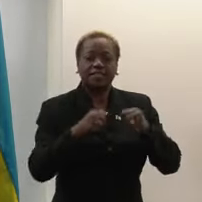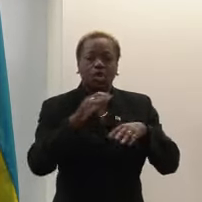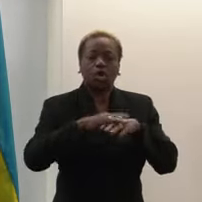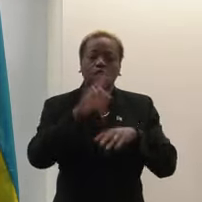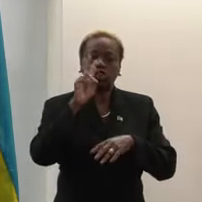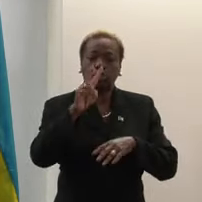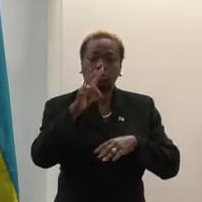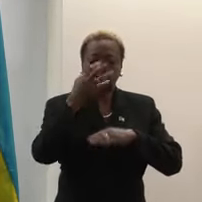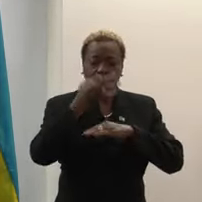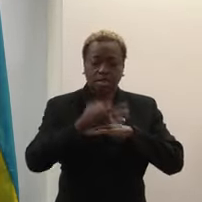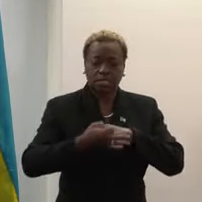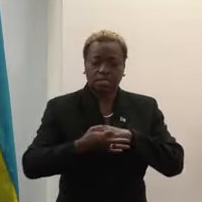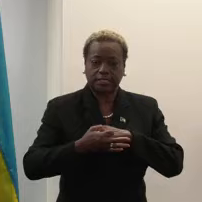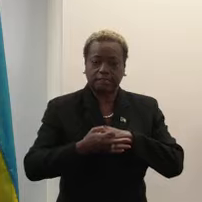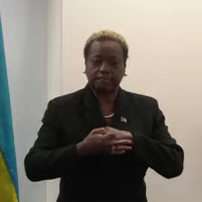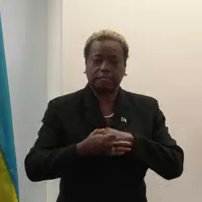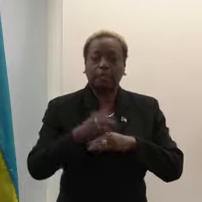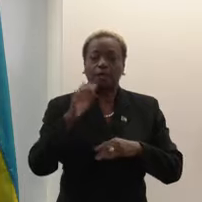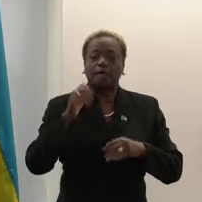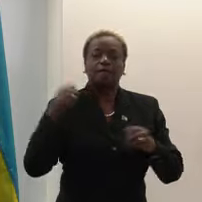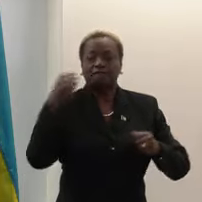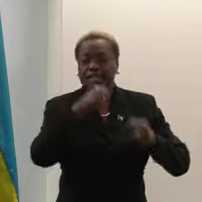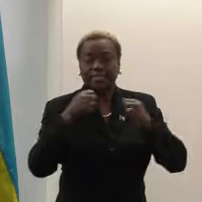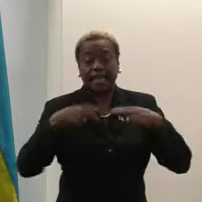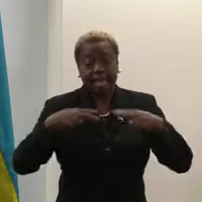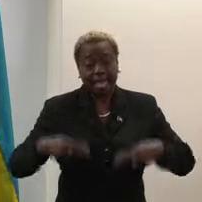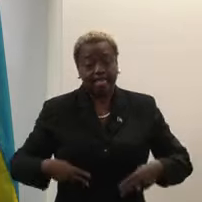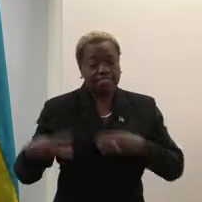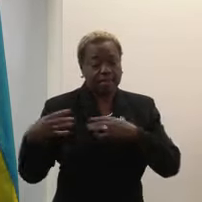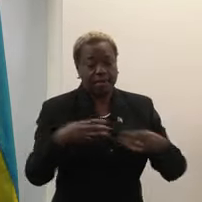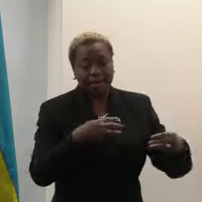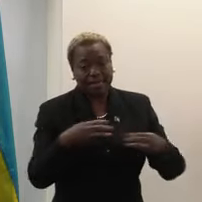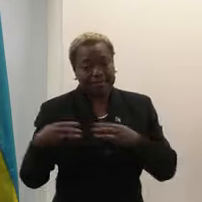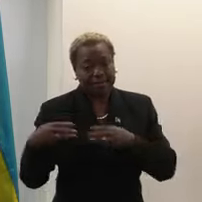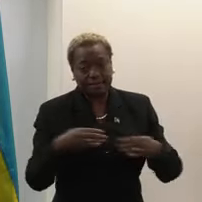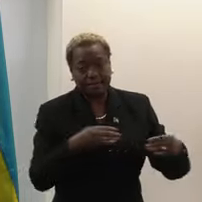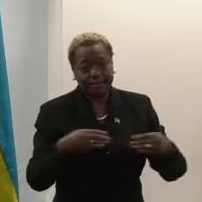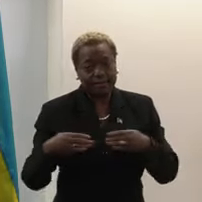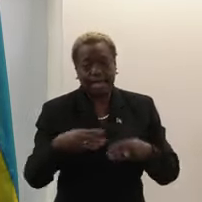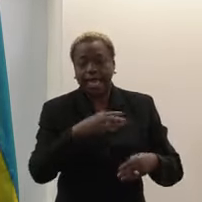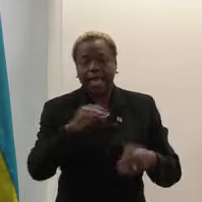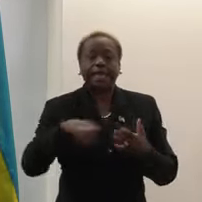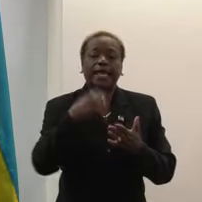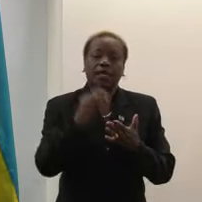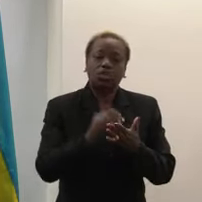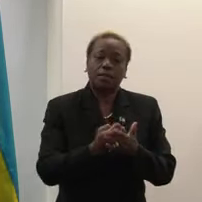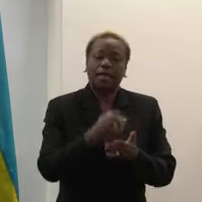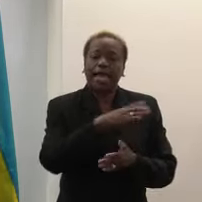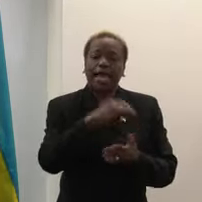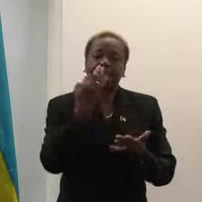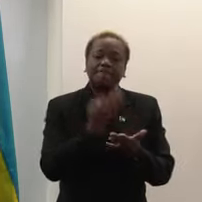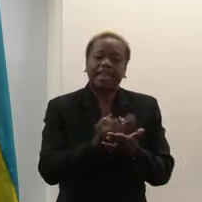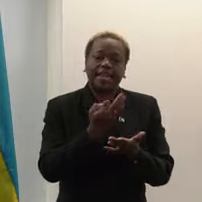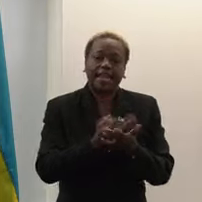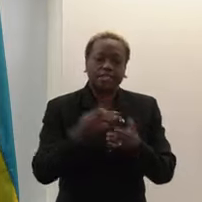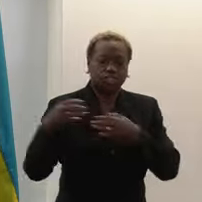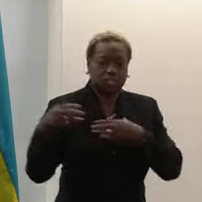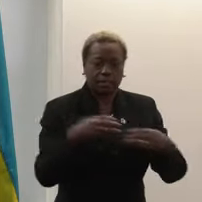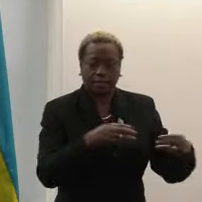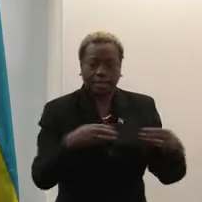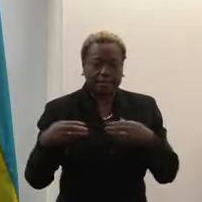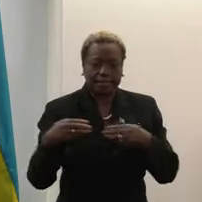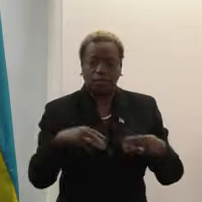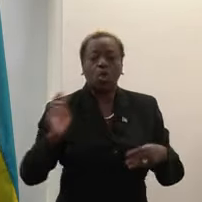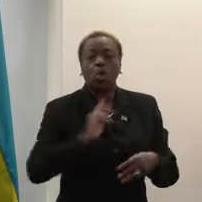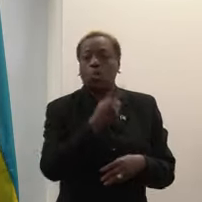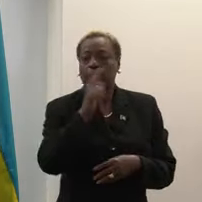fronts. We are fighting a health battle and an economic and financial battle.